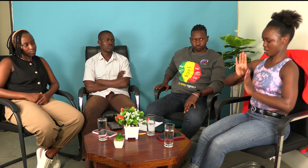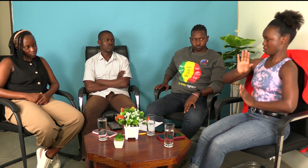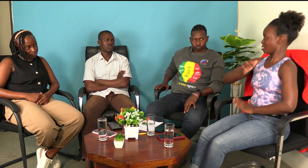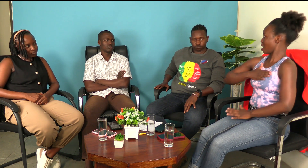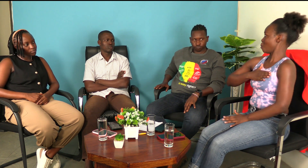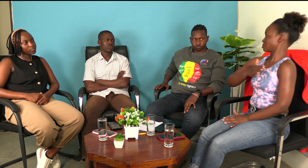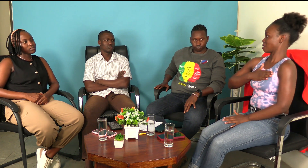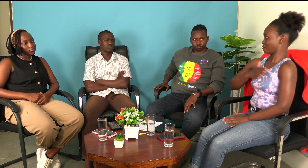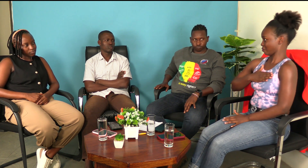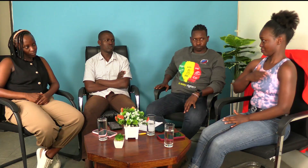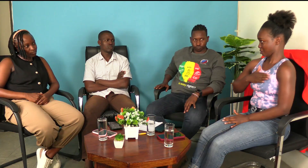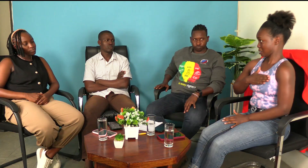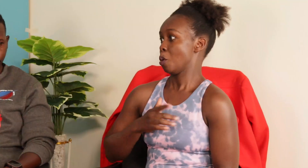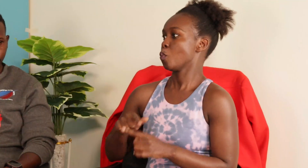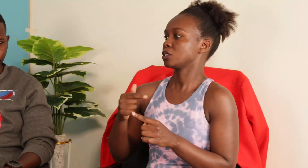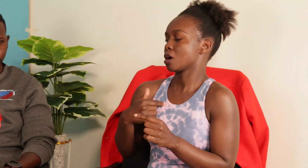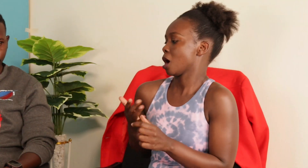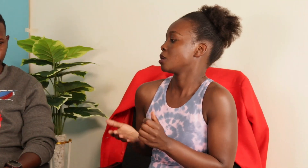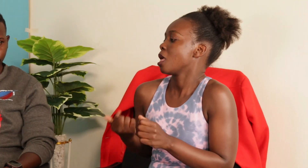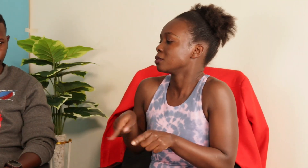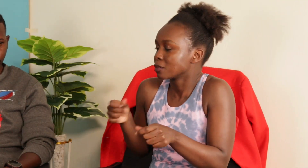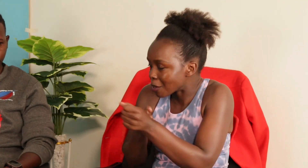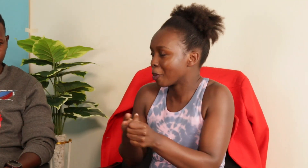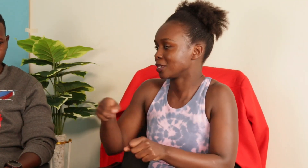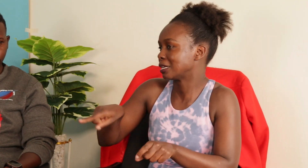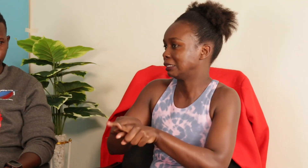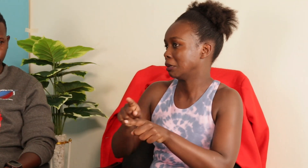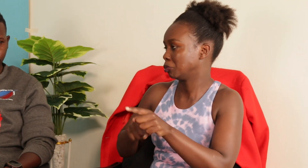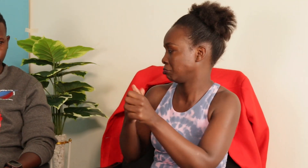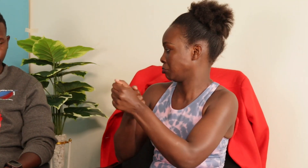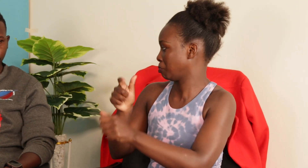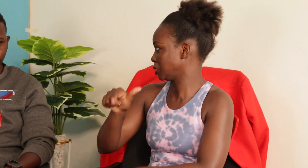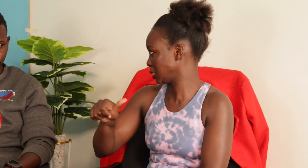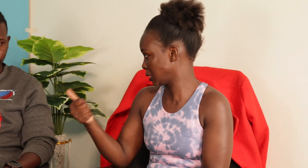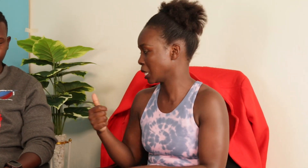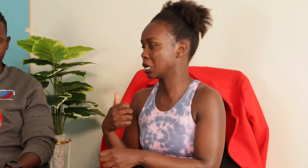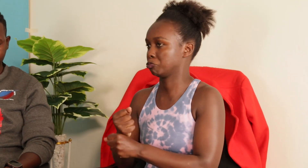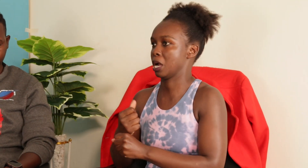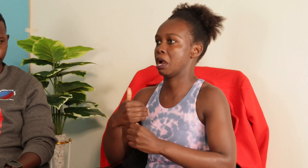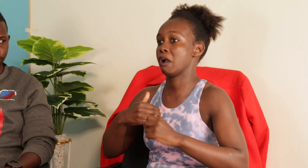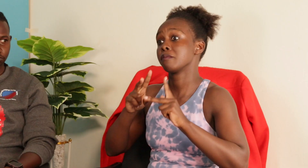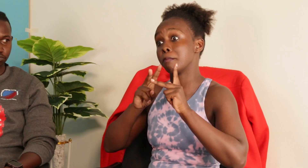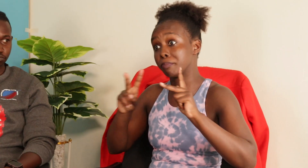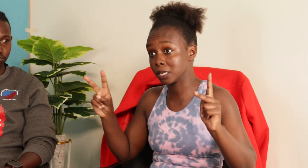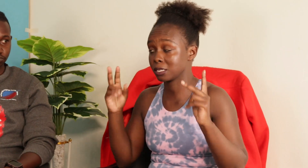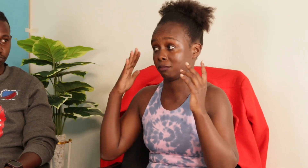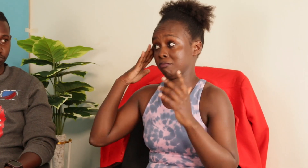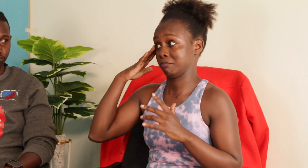need to look for help, and we need to support ourselves. We need to develop ourselves. We need to support one